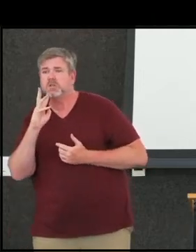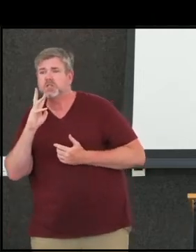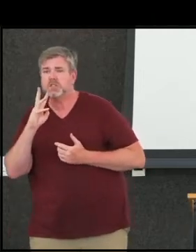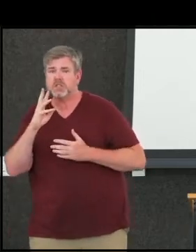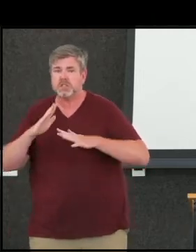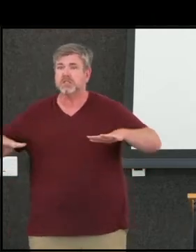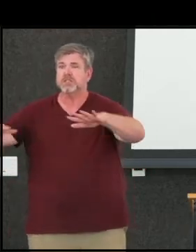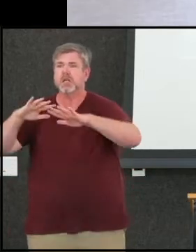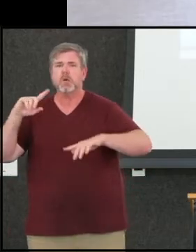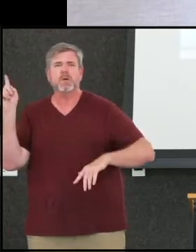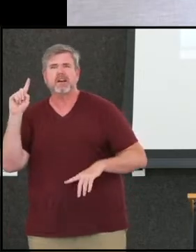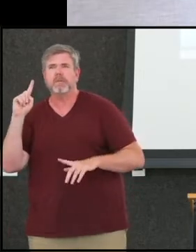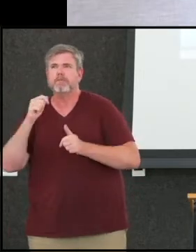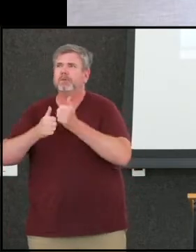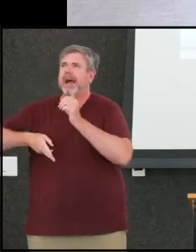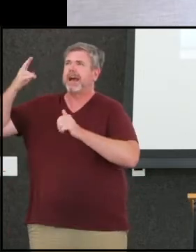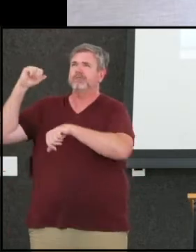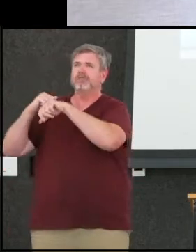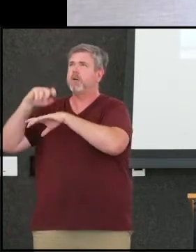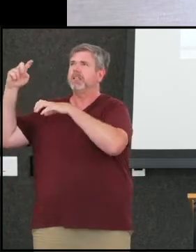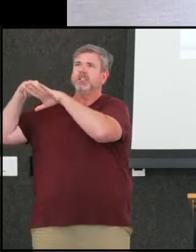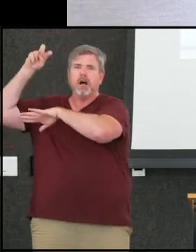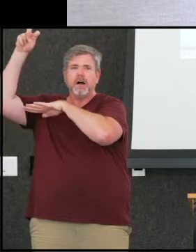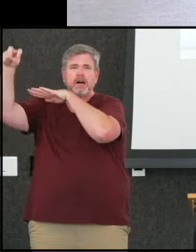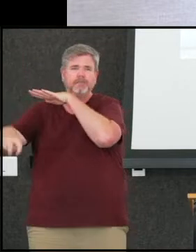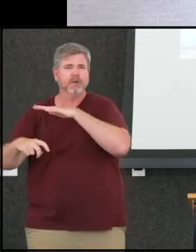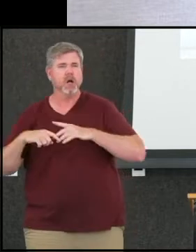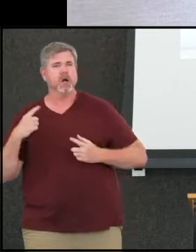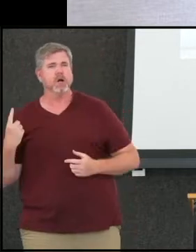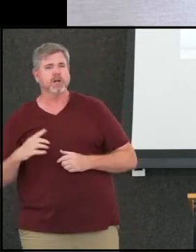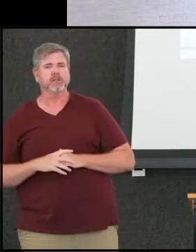pushed himself. COVID was a big